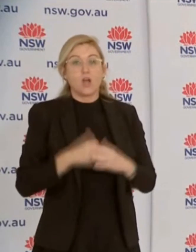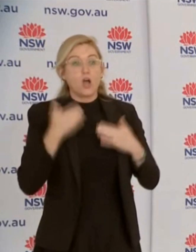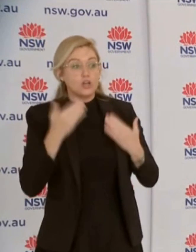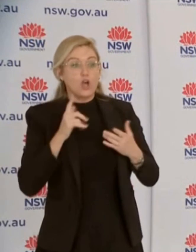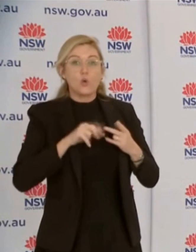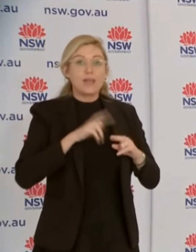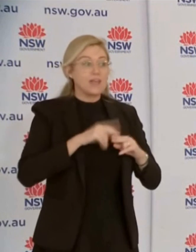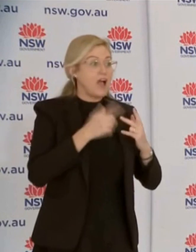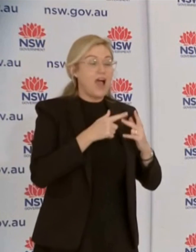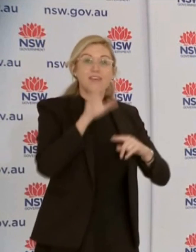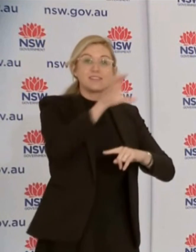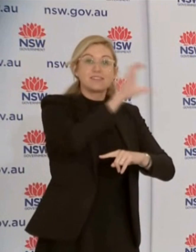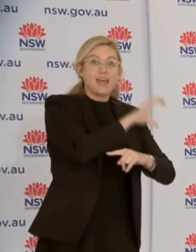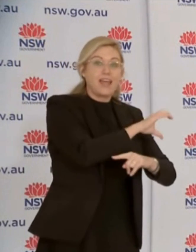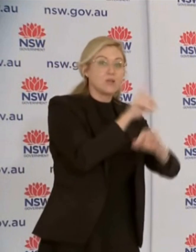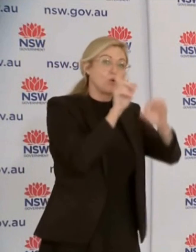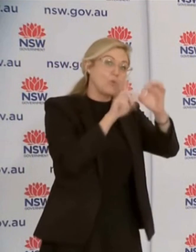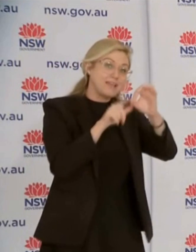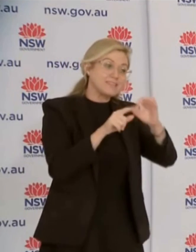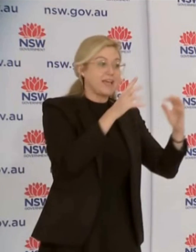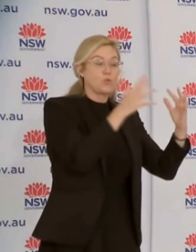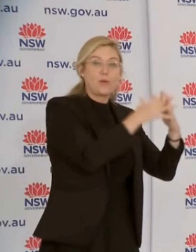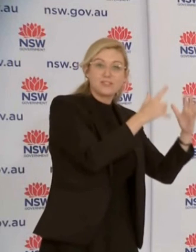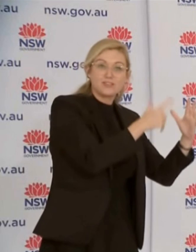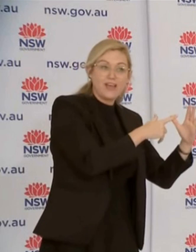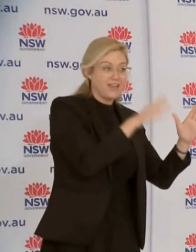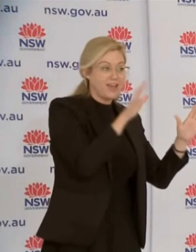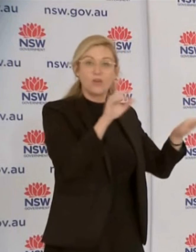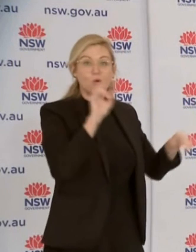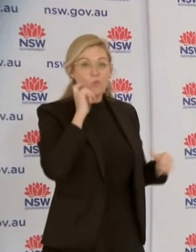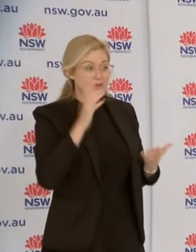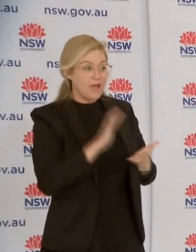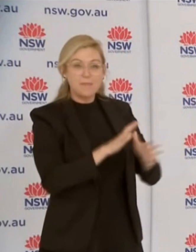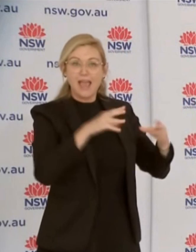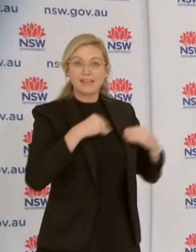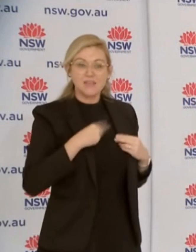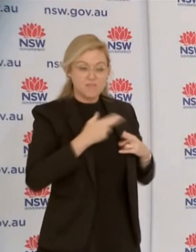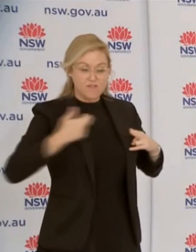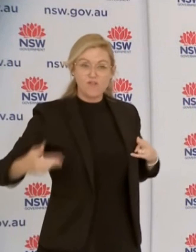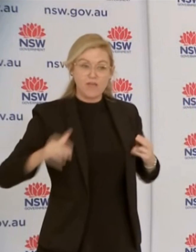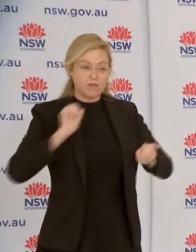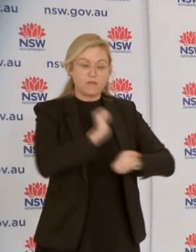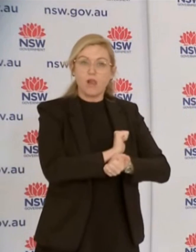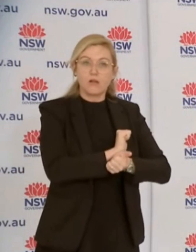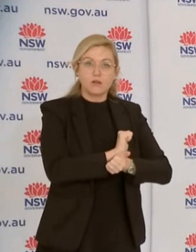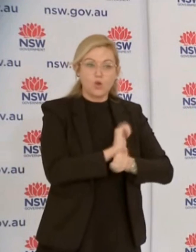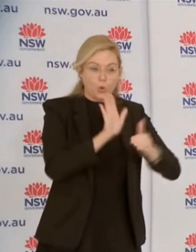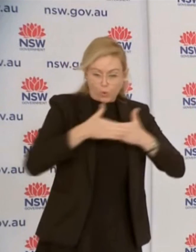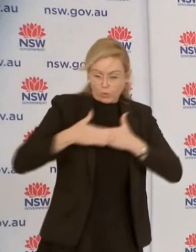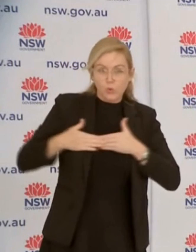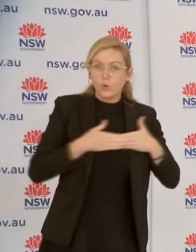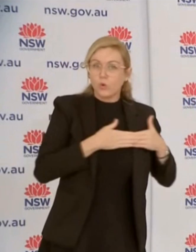bubble. Not forever. There has to come a time when we all realise that we have to accept the confrontation of living with